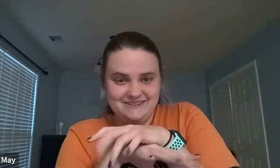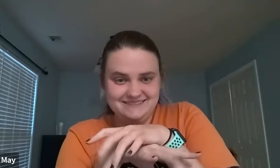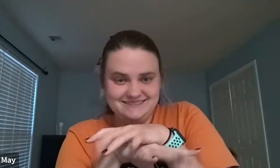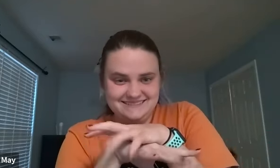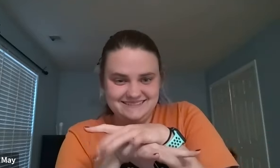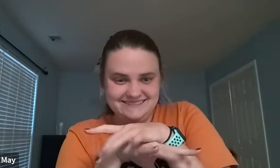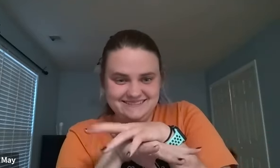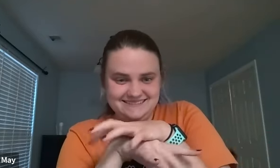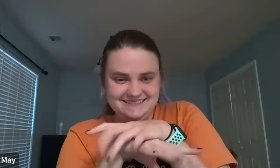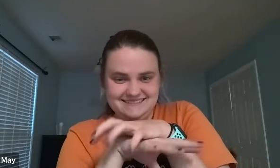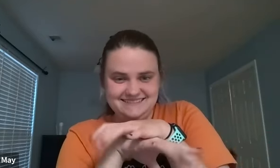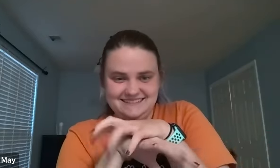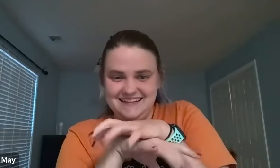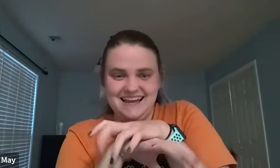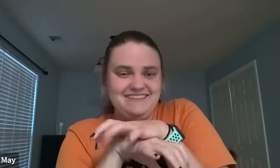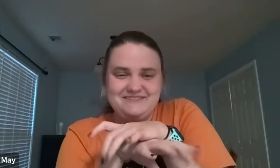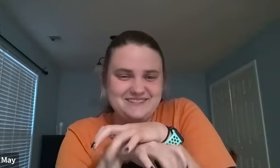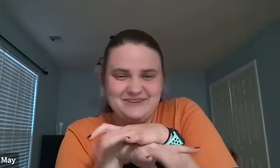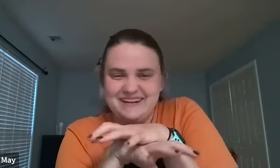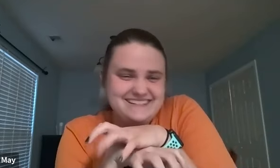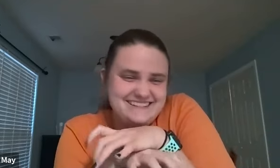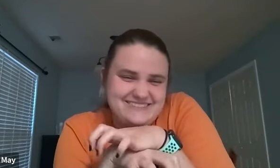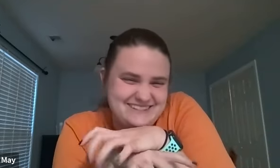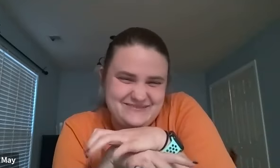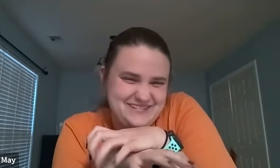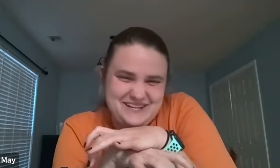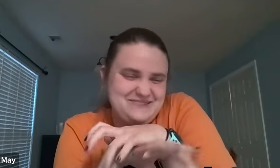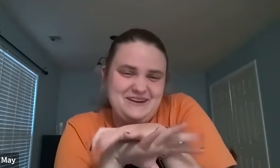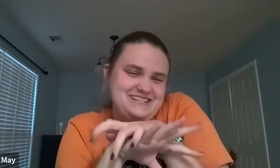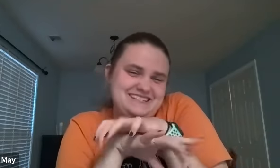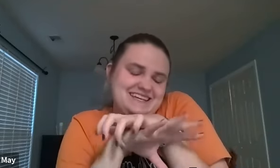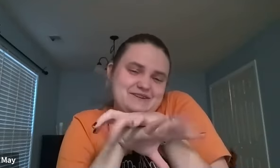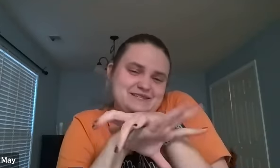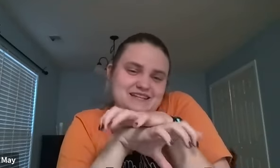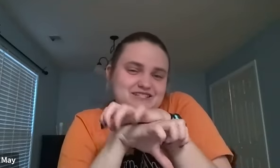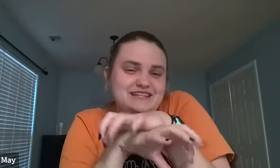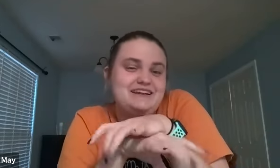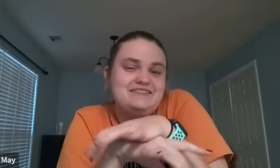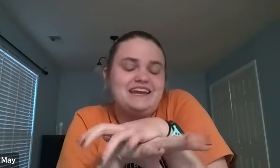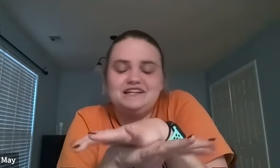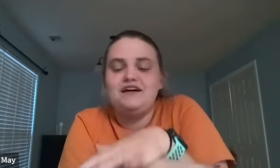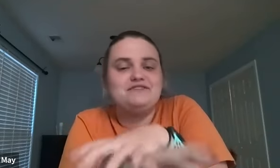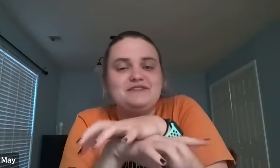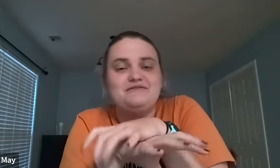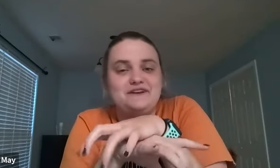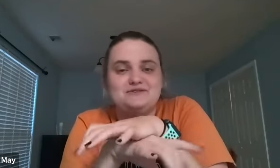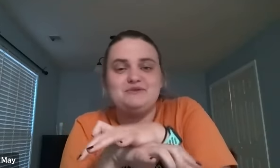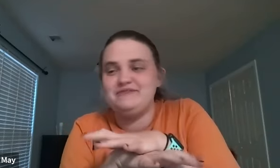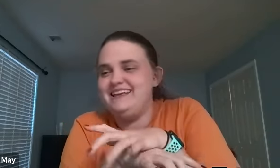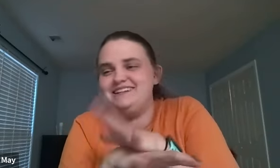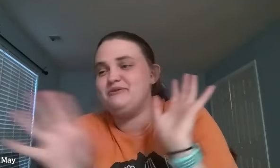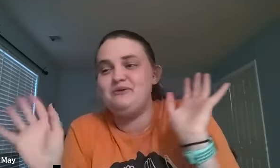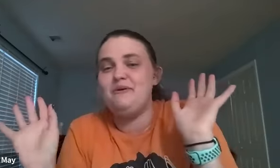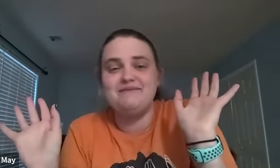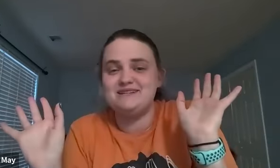spider. I love this one. I just love it so much. I'm sorry. I just think of us. I love the little fingers moving. I don't know why it makes me